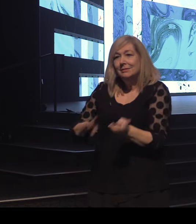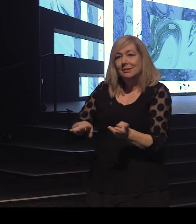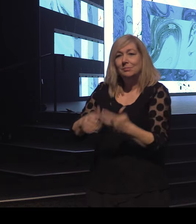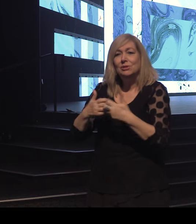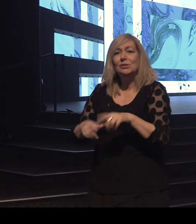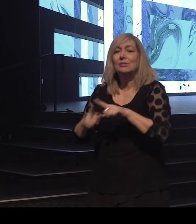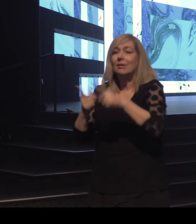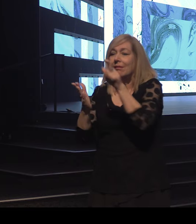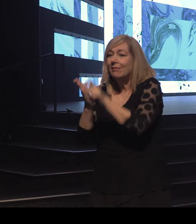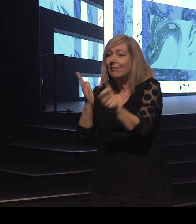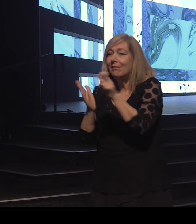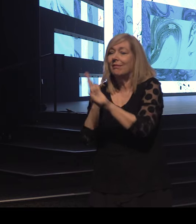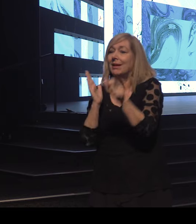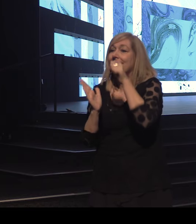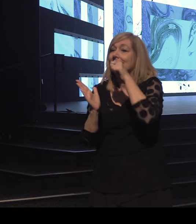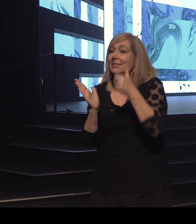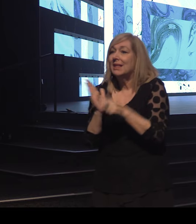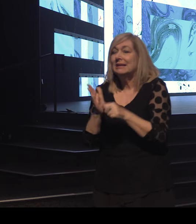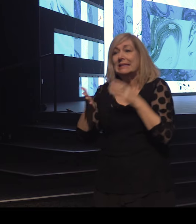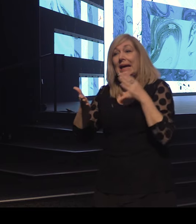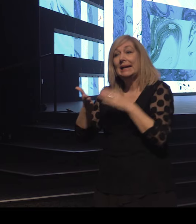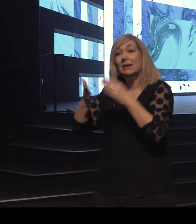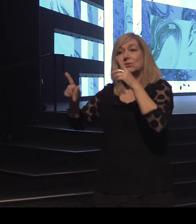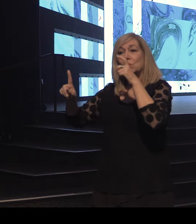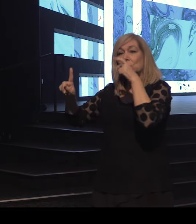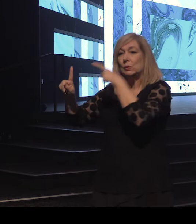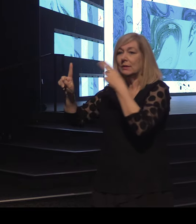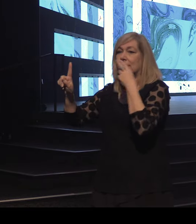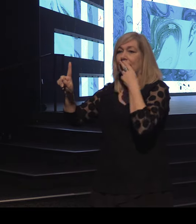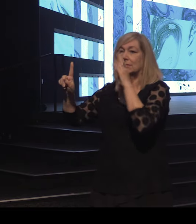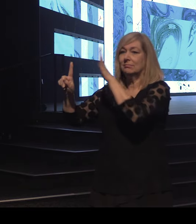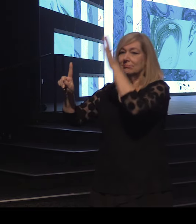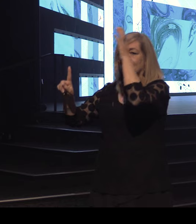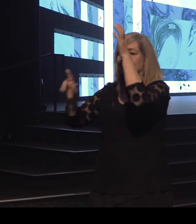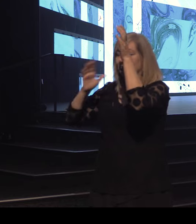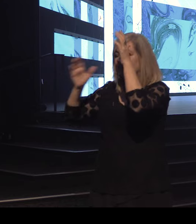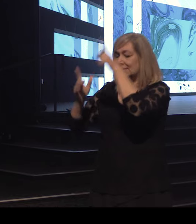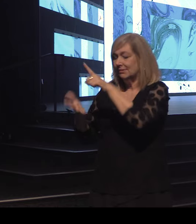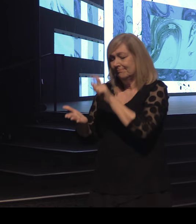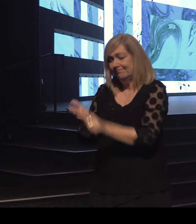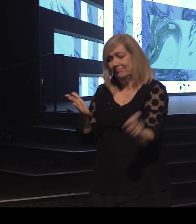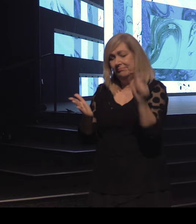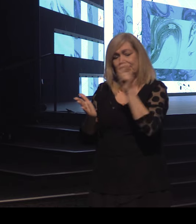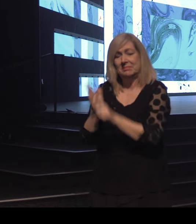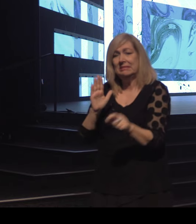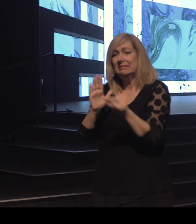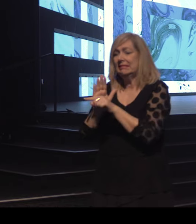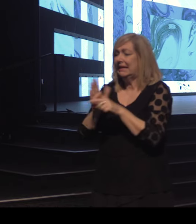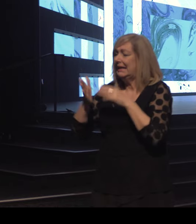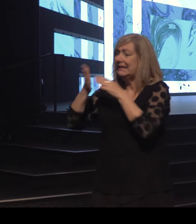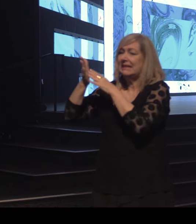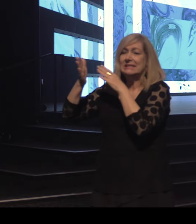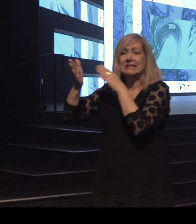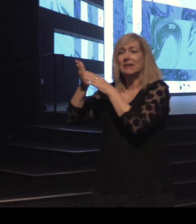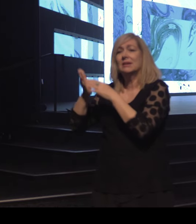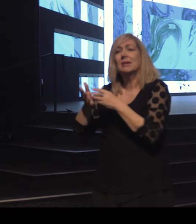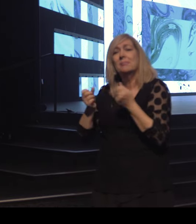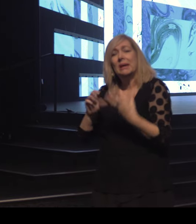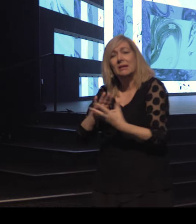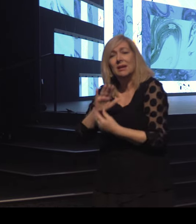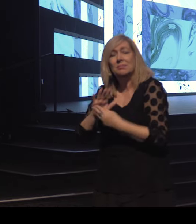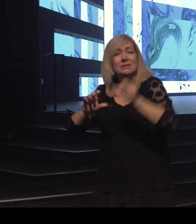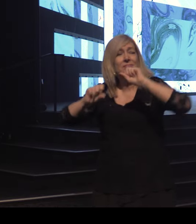they started writing letters against the Nazi ideology. Then they copied these letters by the thousands and